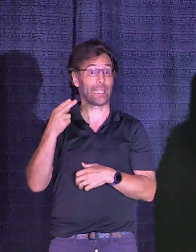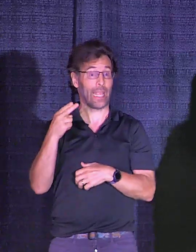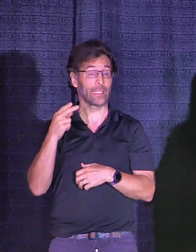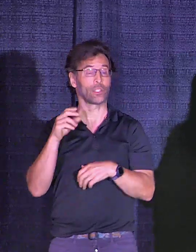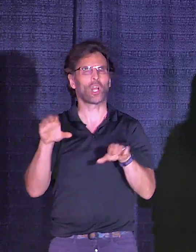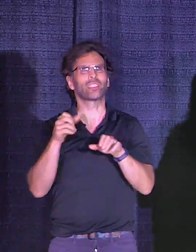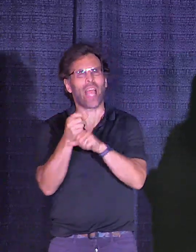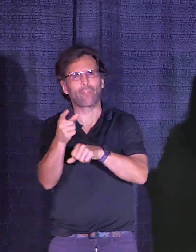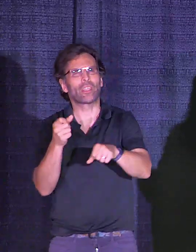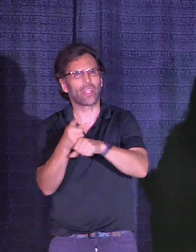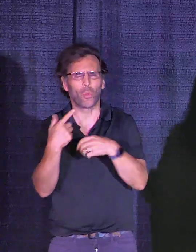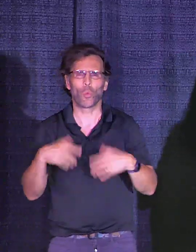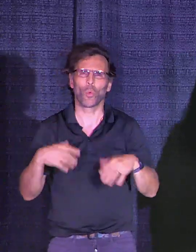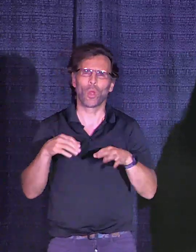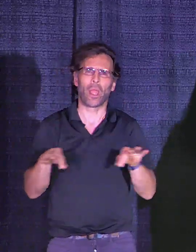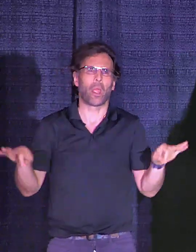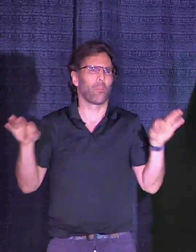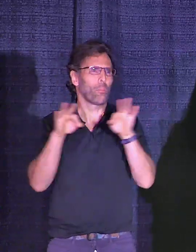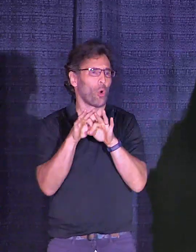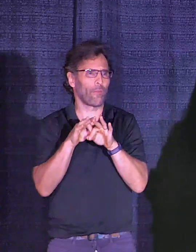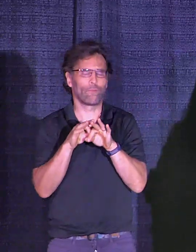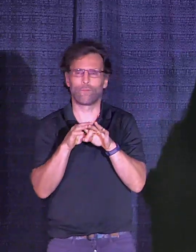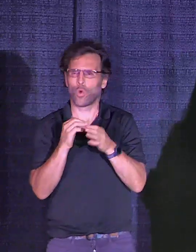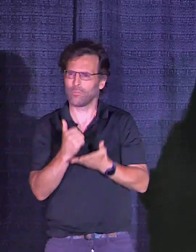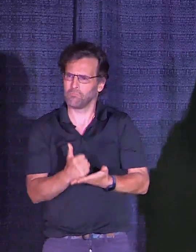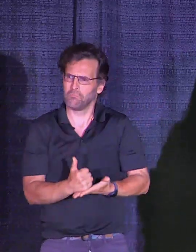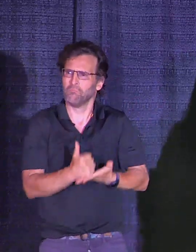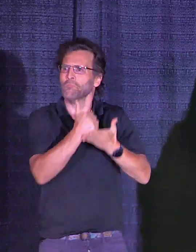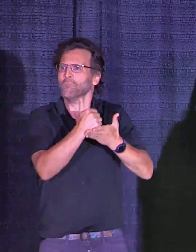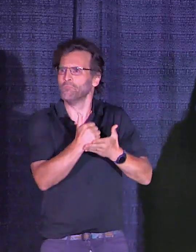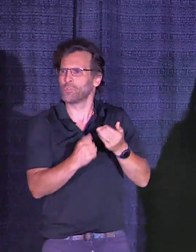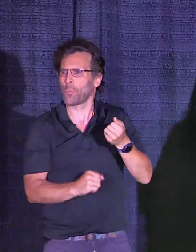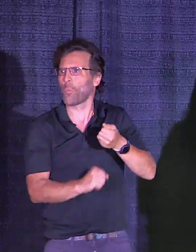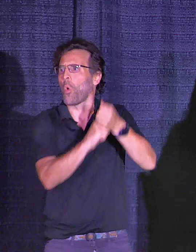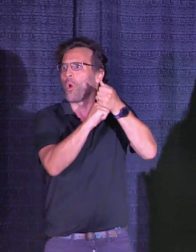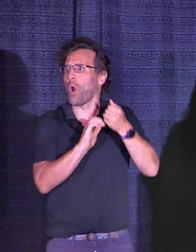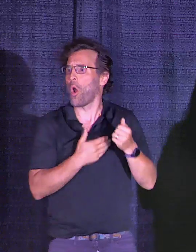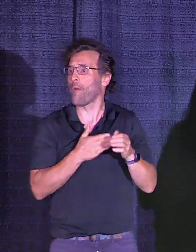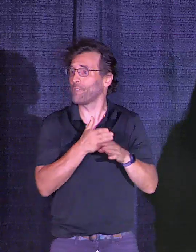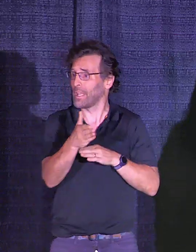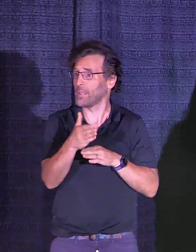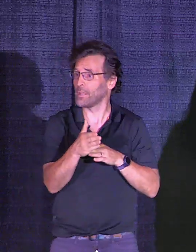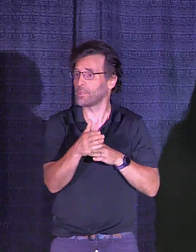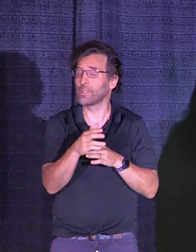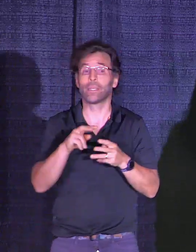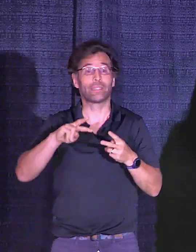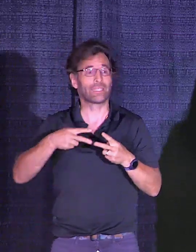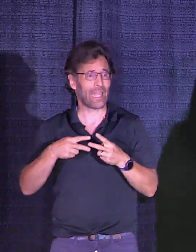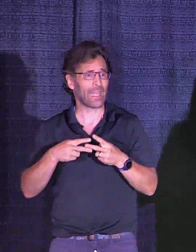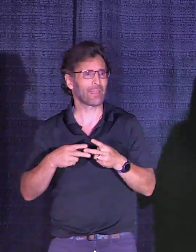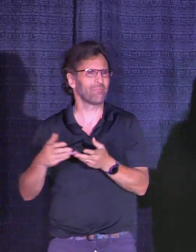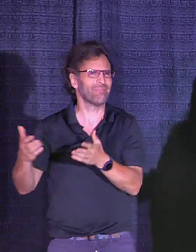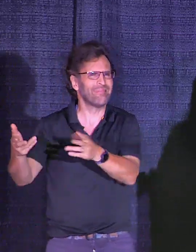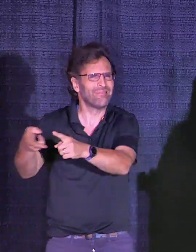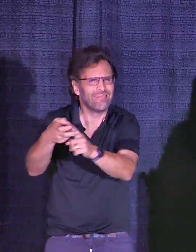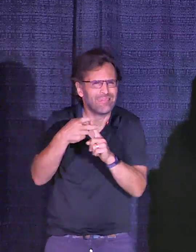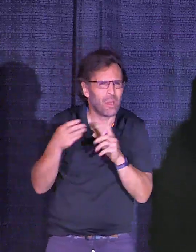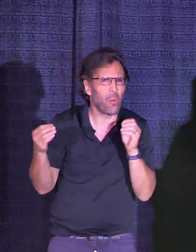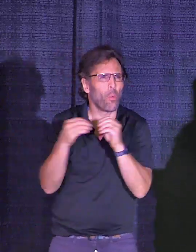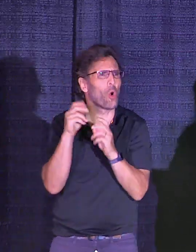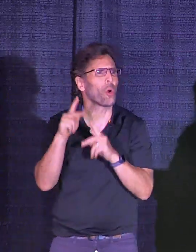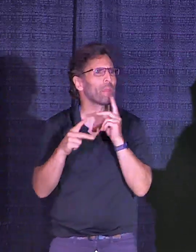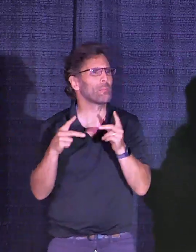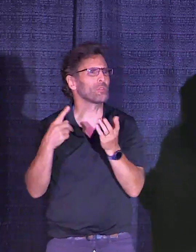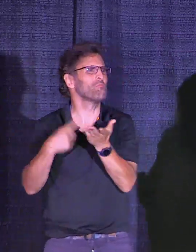is so important for, one, lifting up our field, and then, two, bringing more people into the work and talking about the issues of